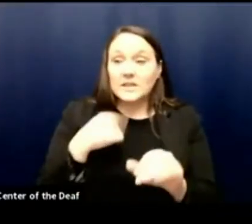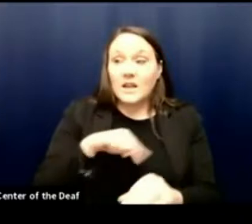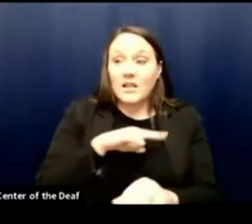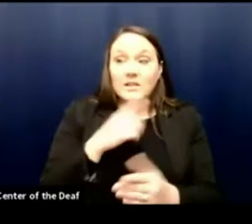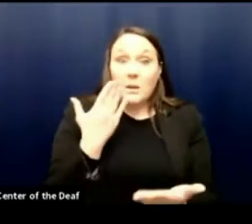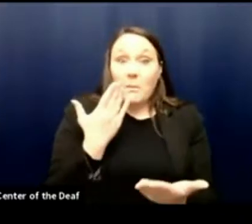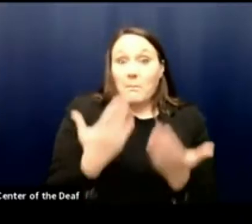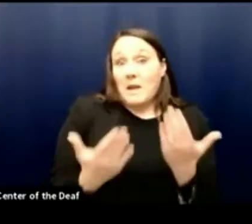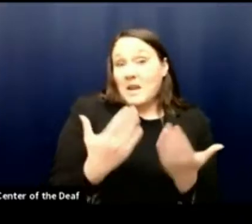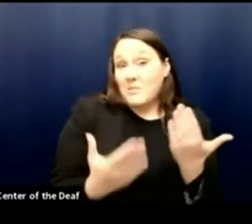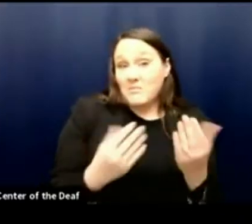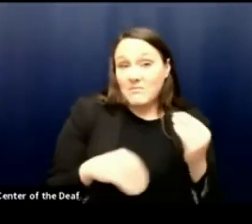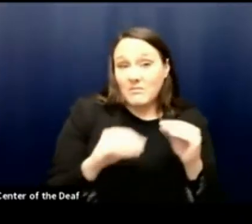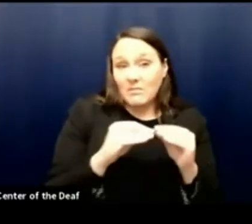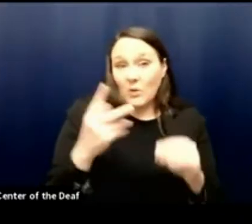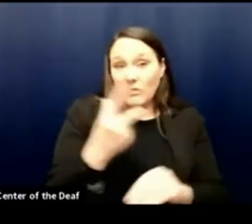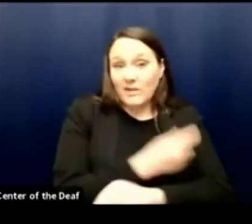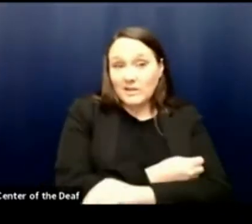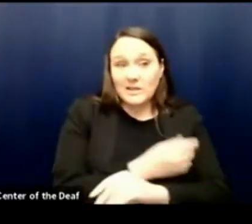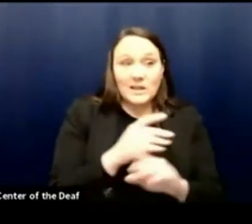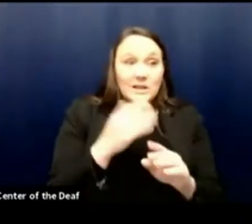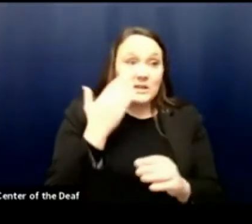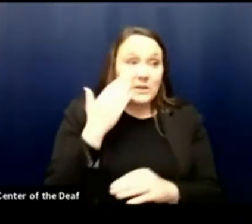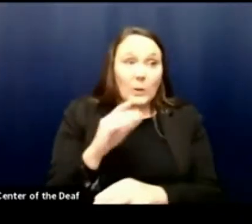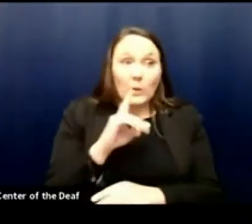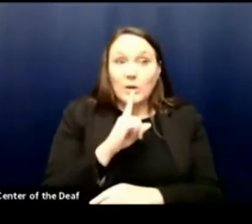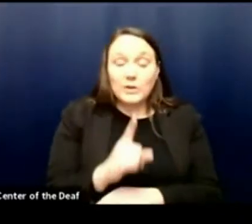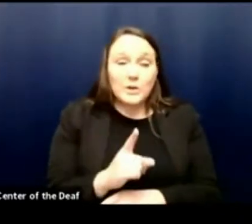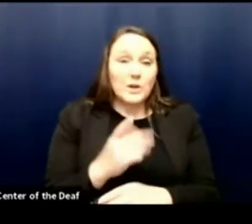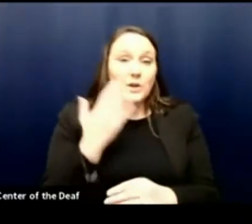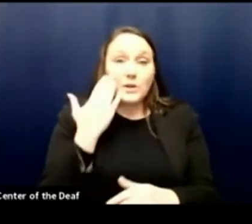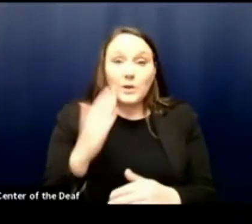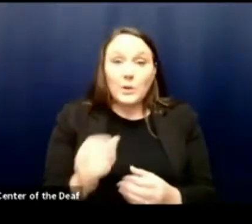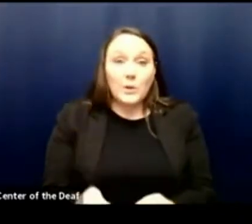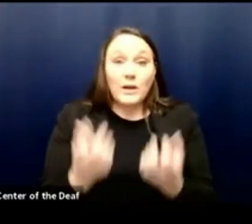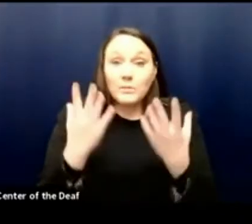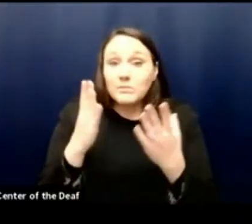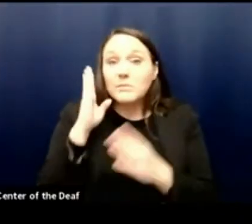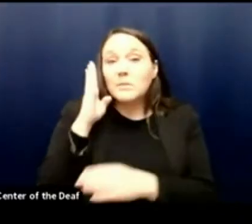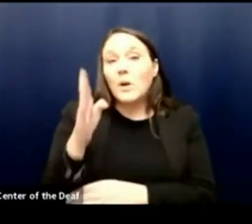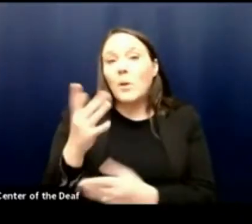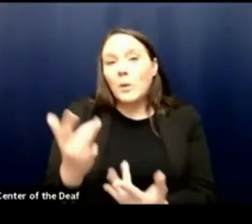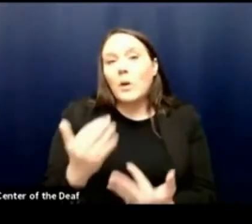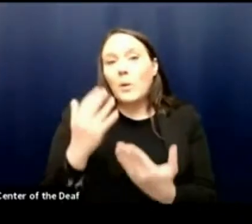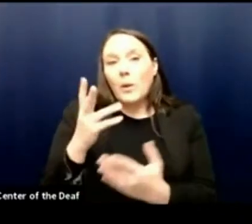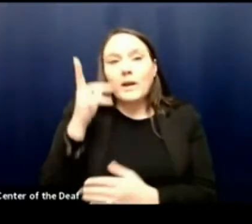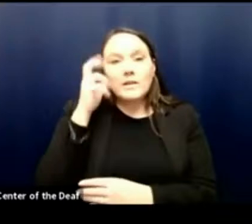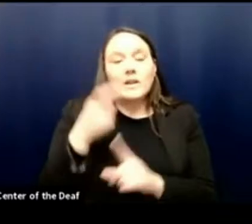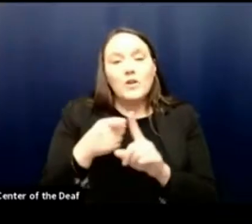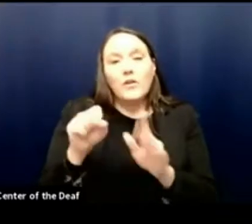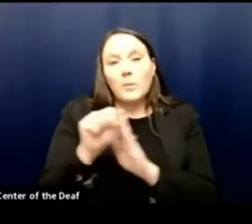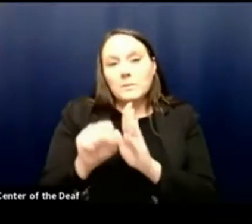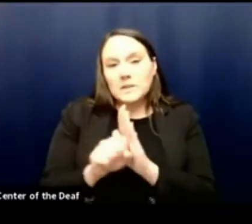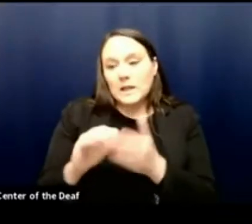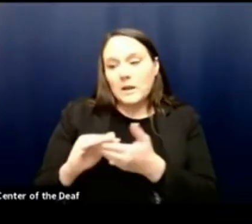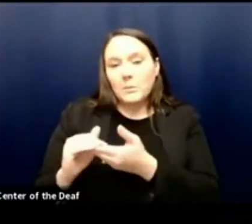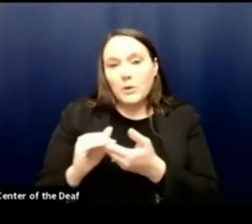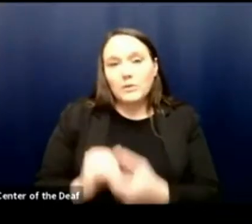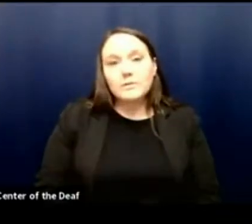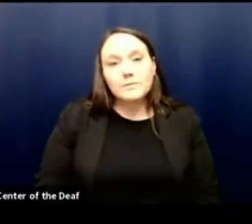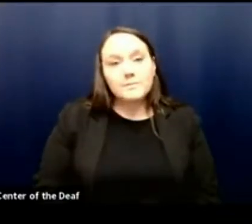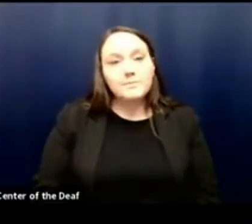they don't know for sure, and they don't know how much that'll be. So we will wait to hear from our state partners. From Cole